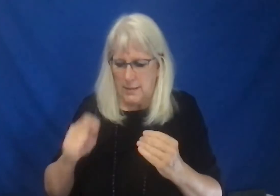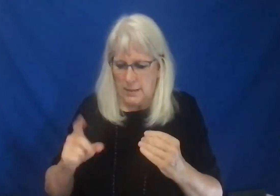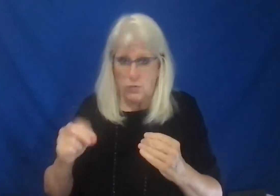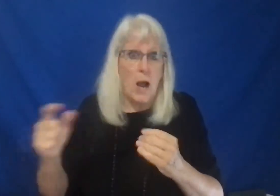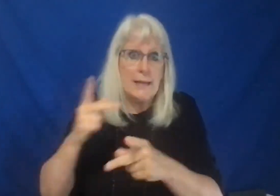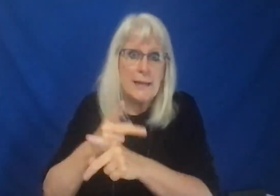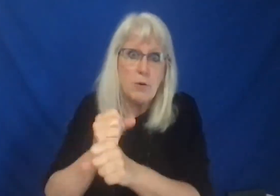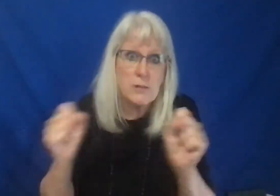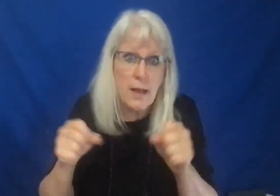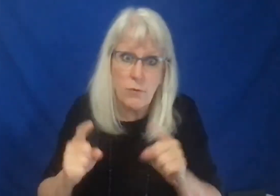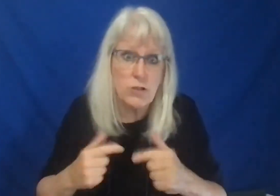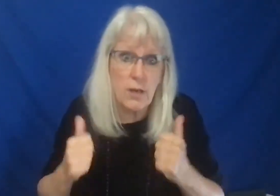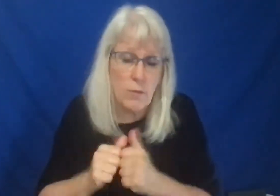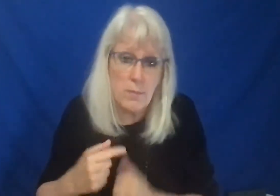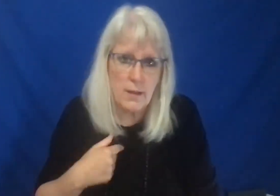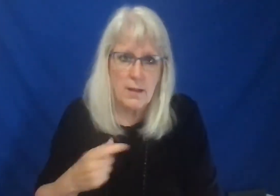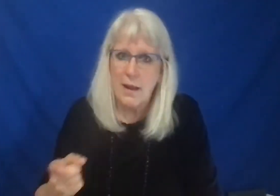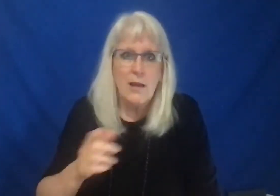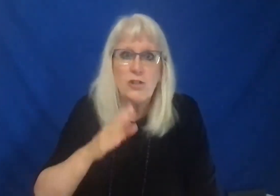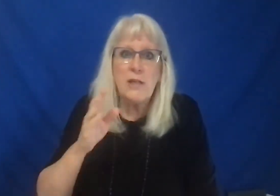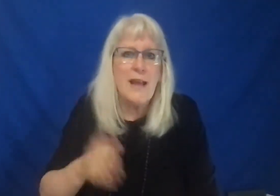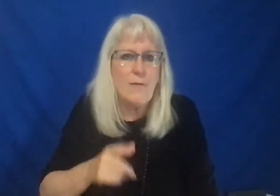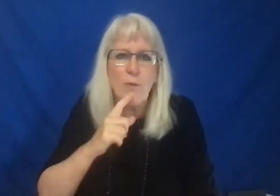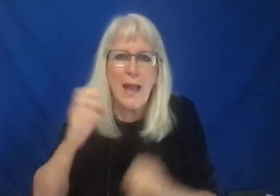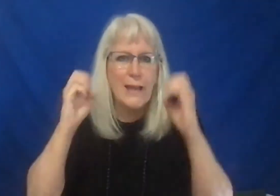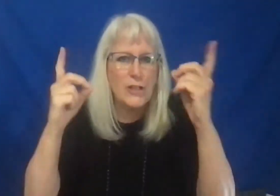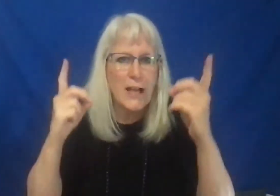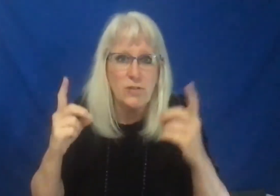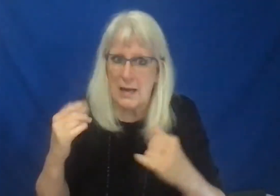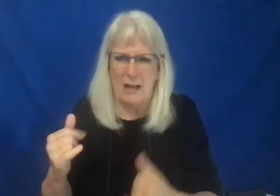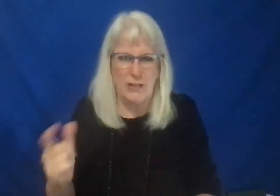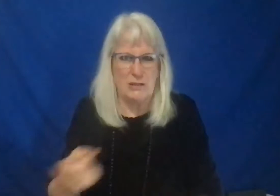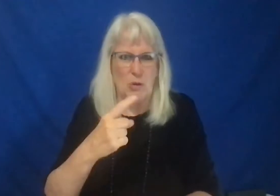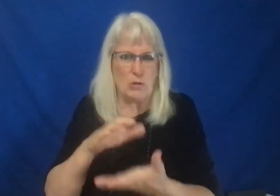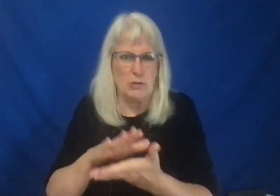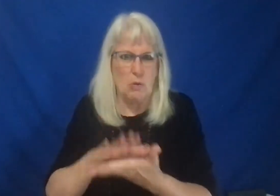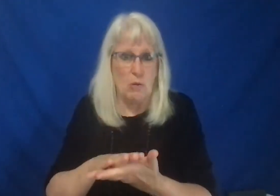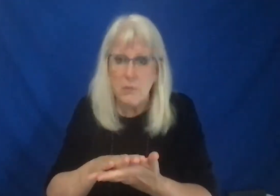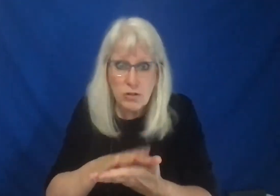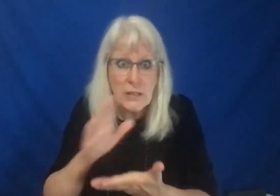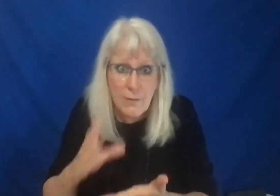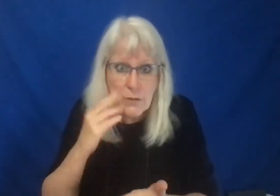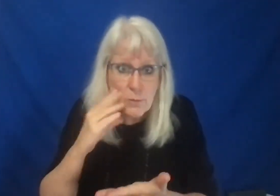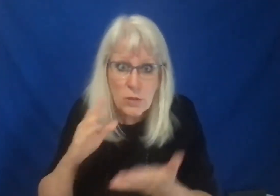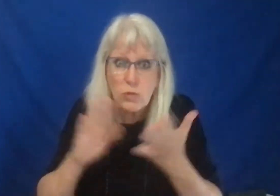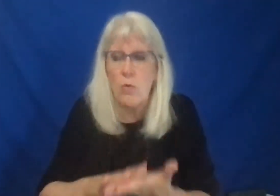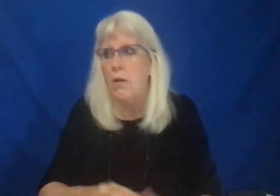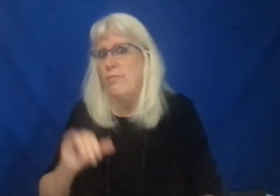she lived with me. She had never been educated, and all of a sudden she had to go to school. I mean, that was an epic battle.